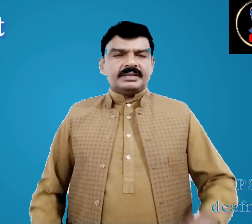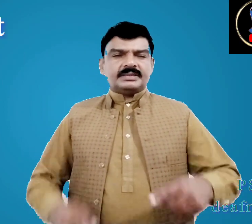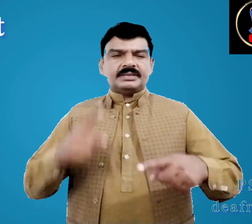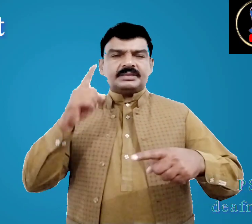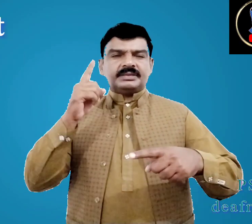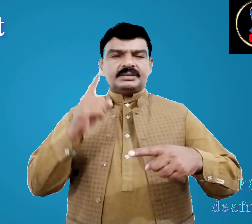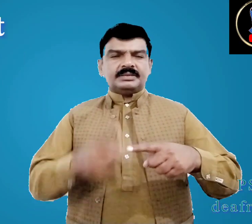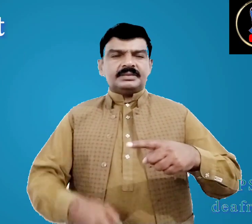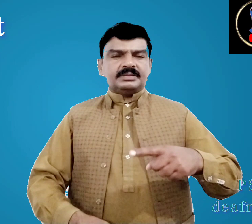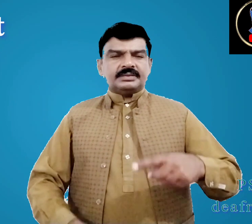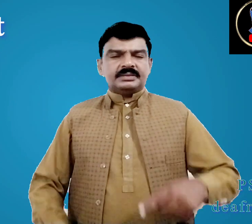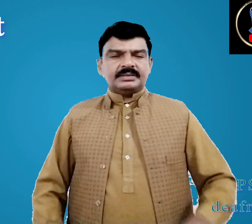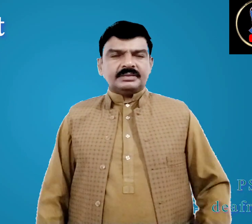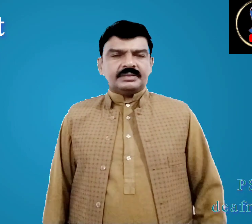cannot,